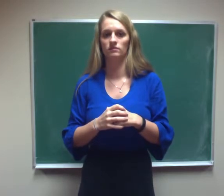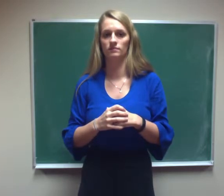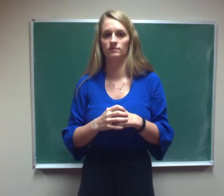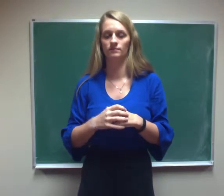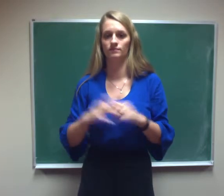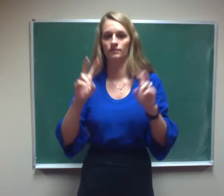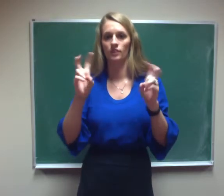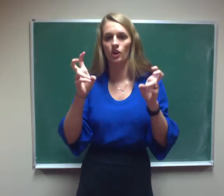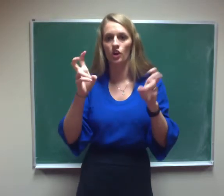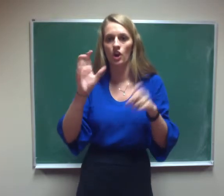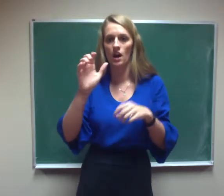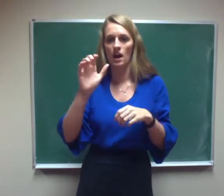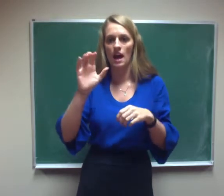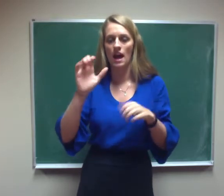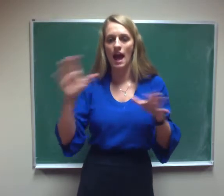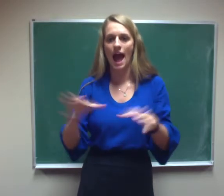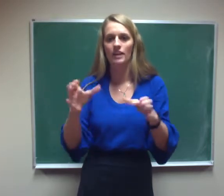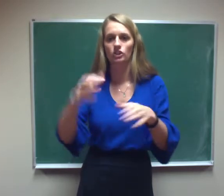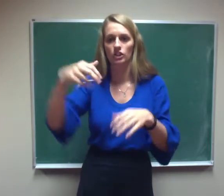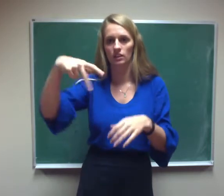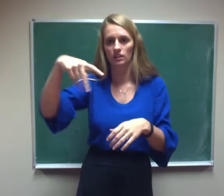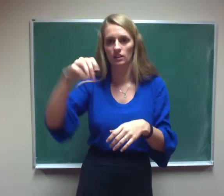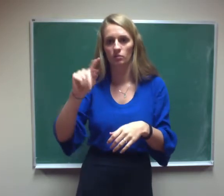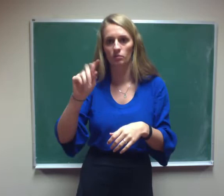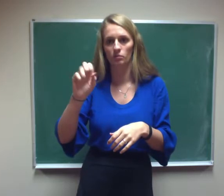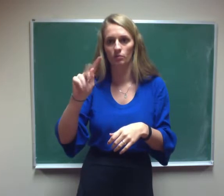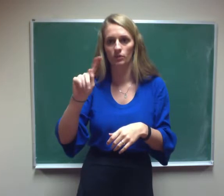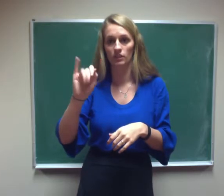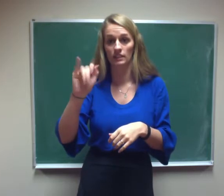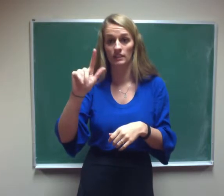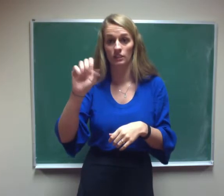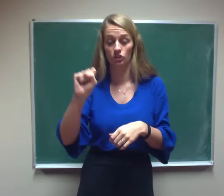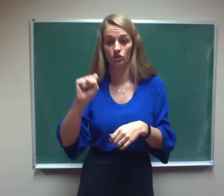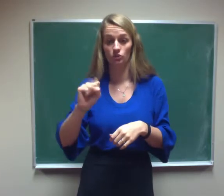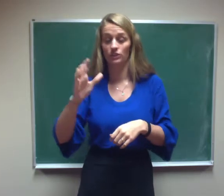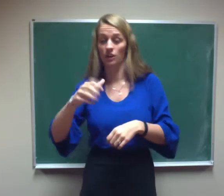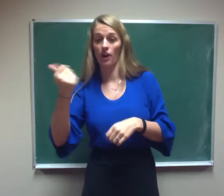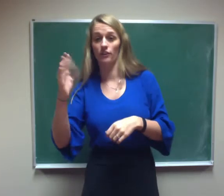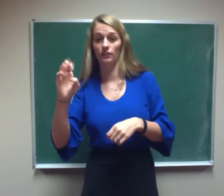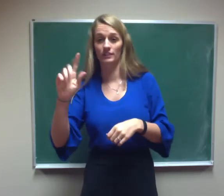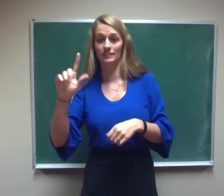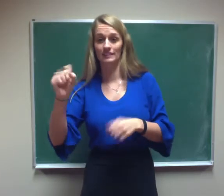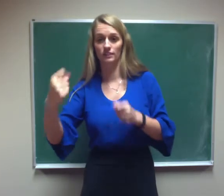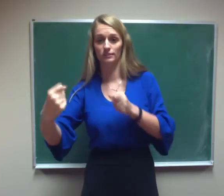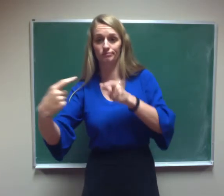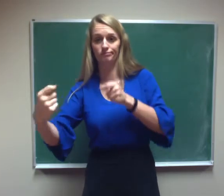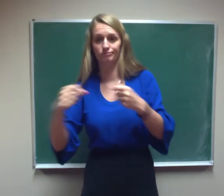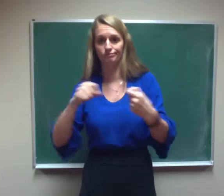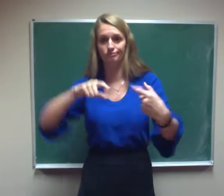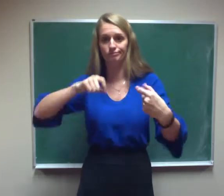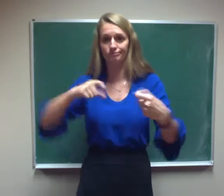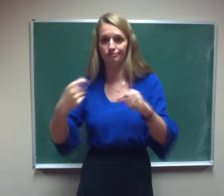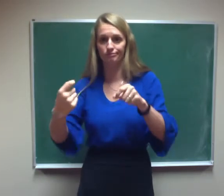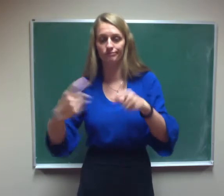waves of electrical current can travel to adjacent cells. The heart is a round organ, roughly the